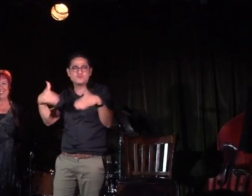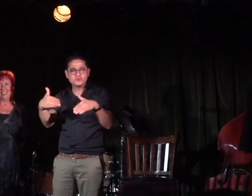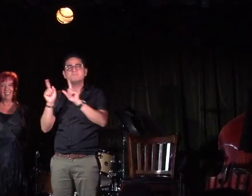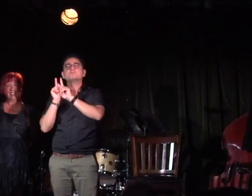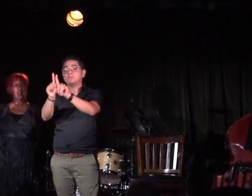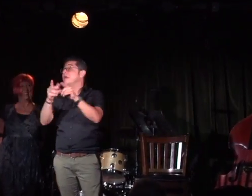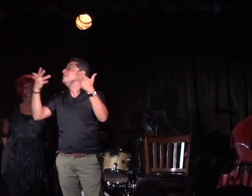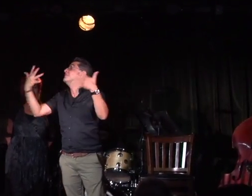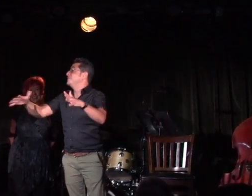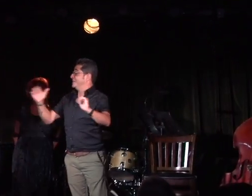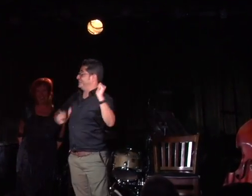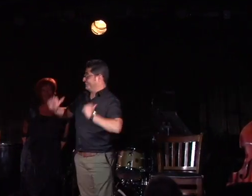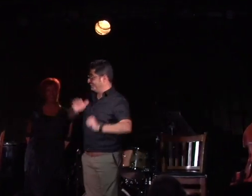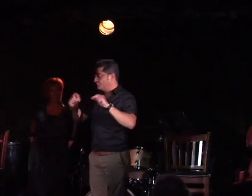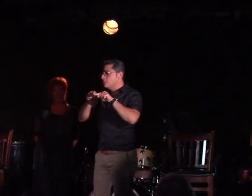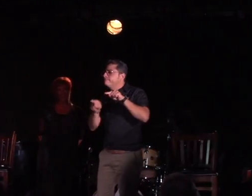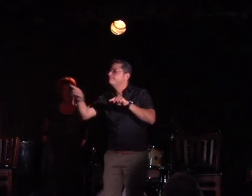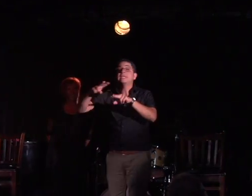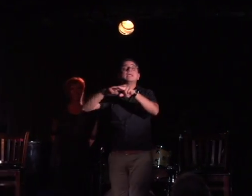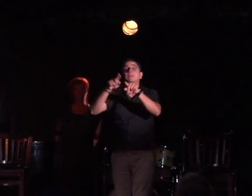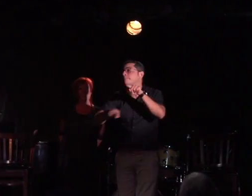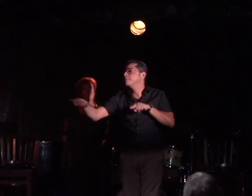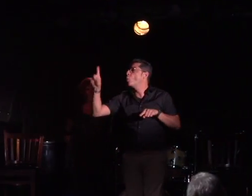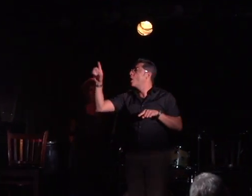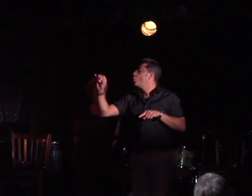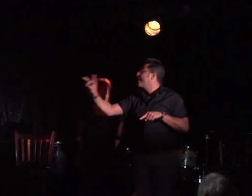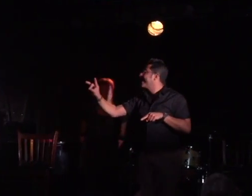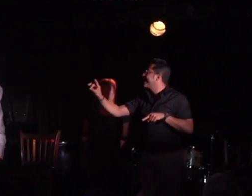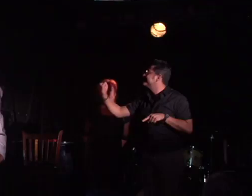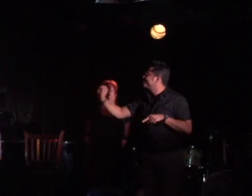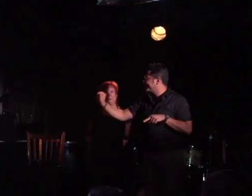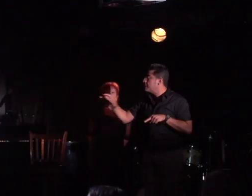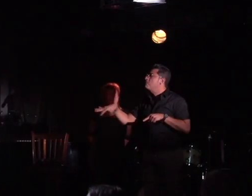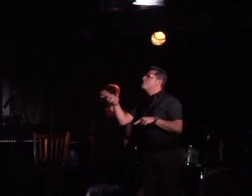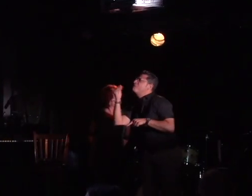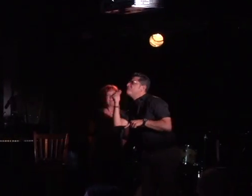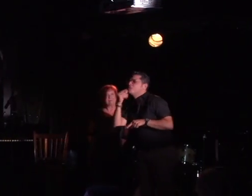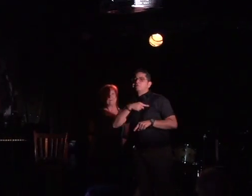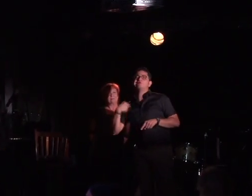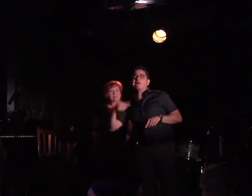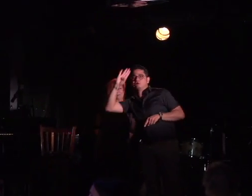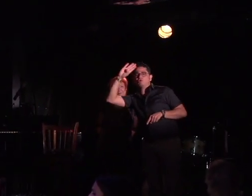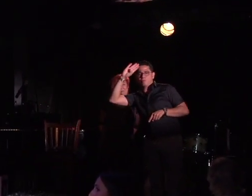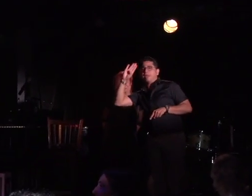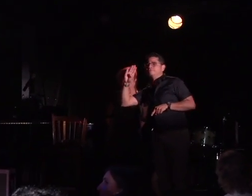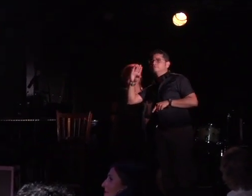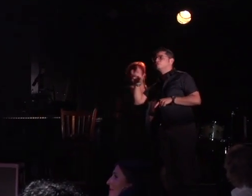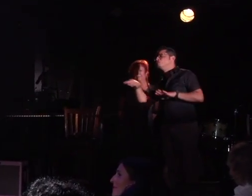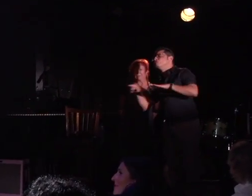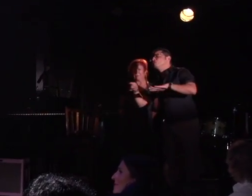After the show, we took the Broadway line up to her apartment on 108th Street, picking up Cuban Chinese food on the way.